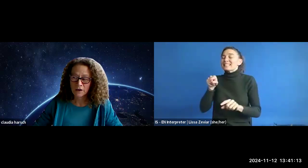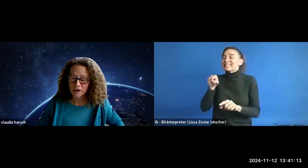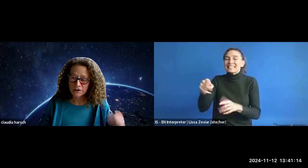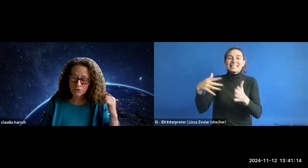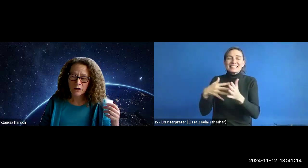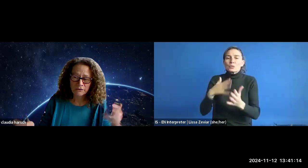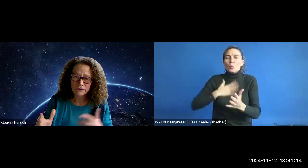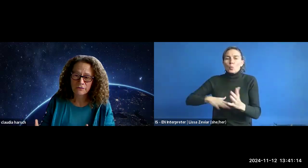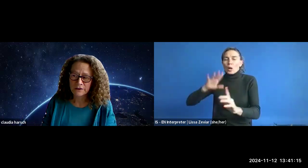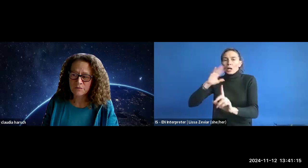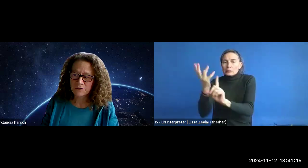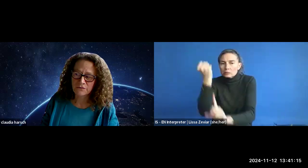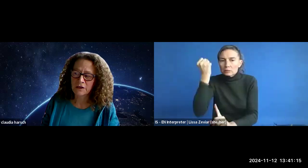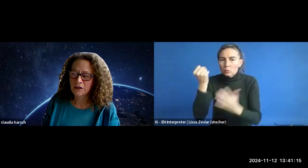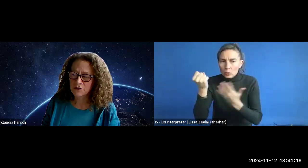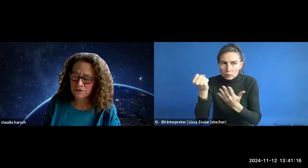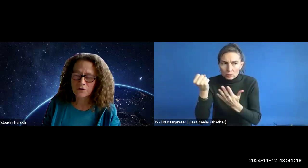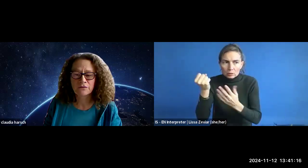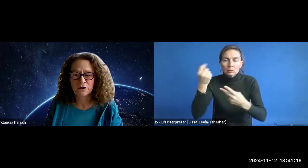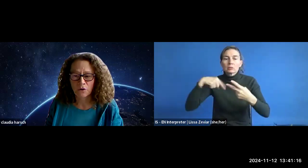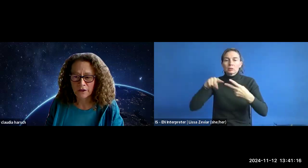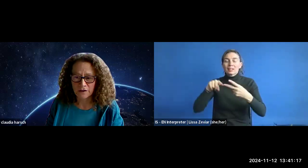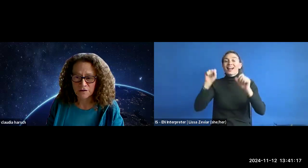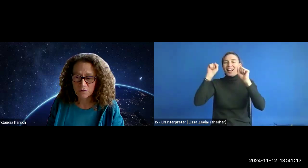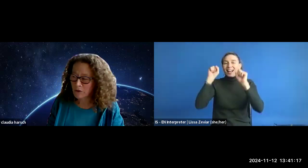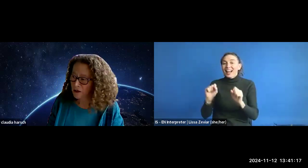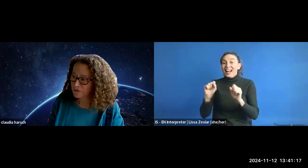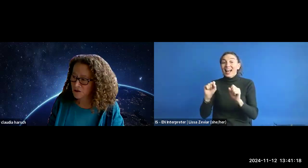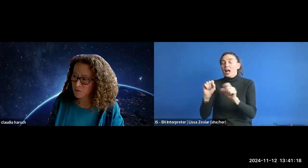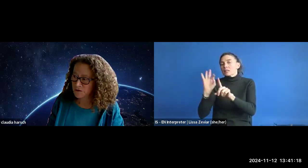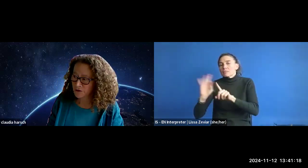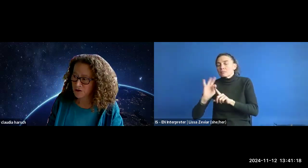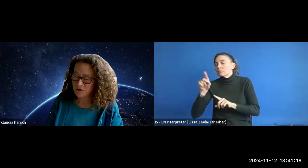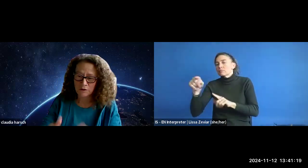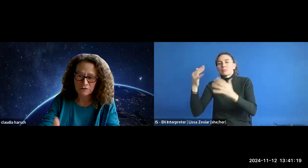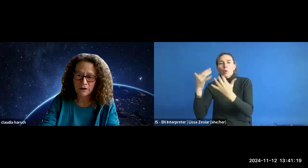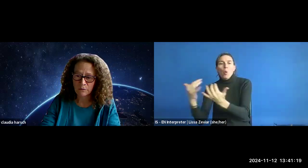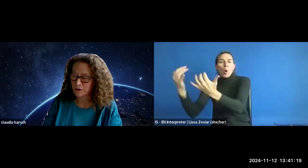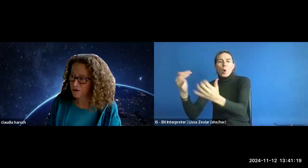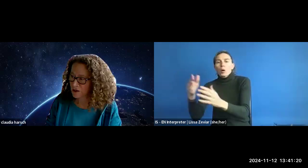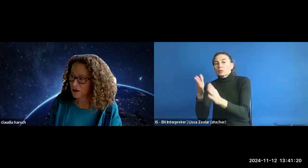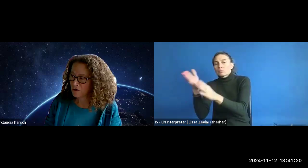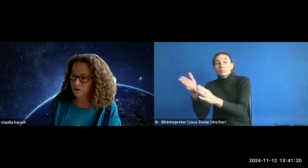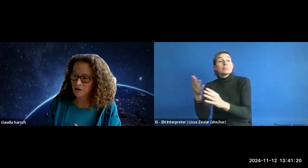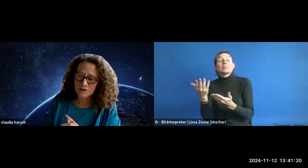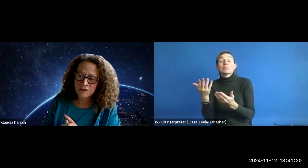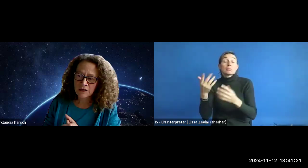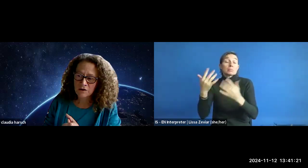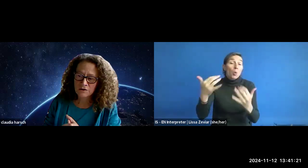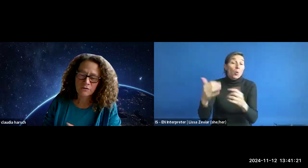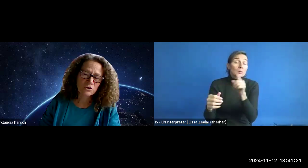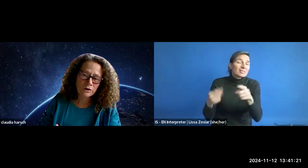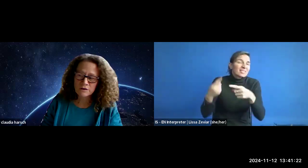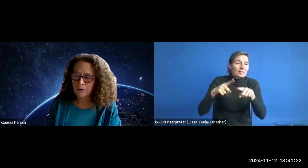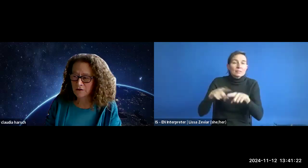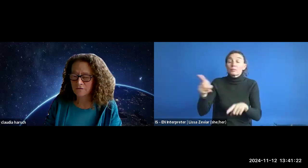so. And you can have different specifications for different audiences. You may have test specifications for the developers, for the test